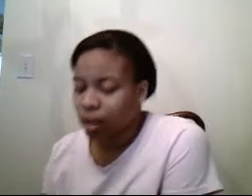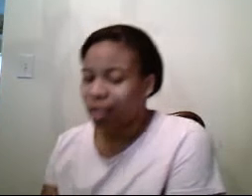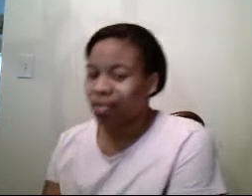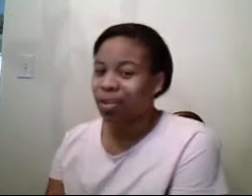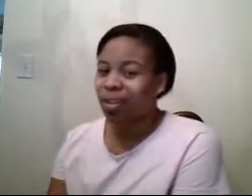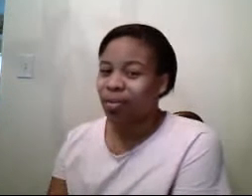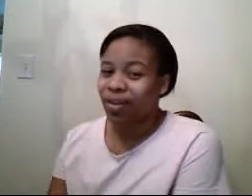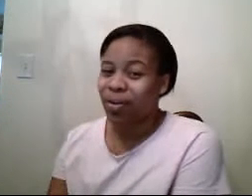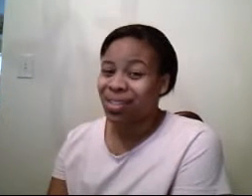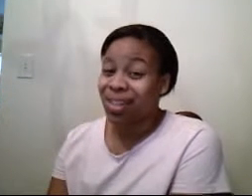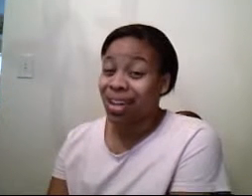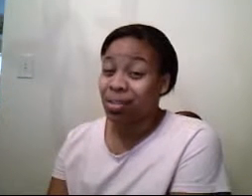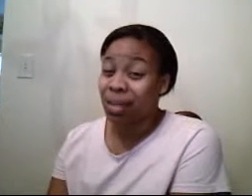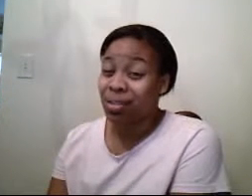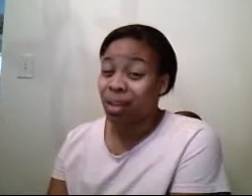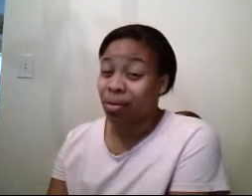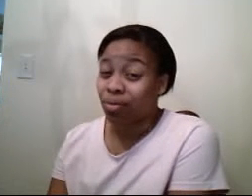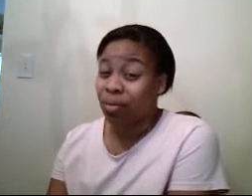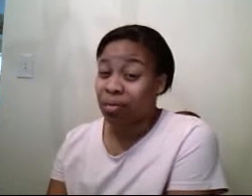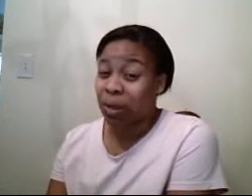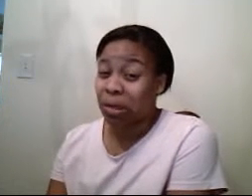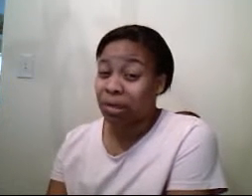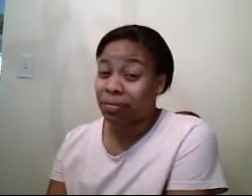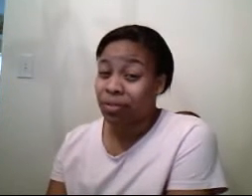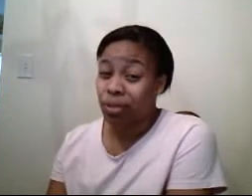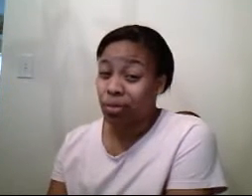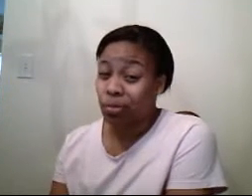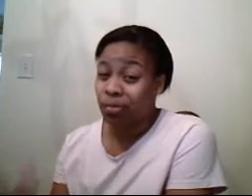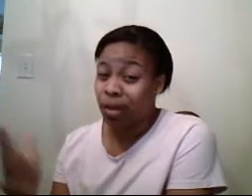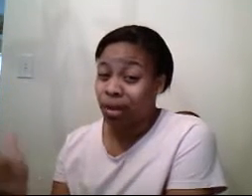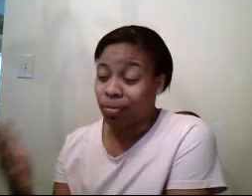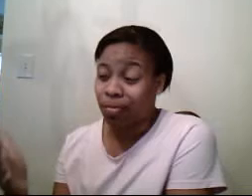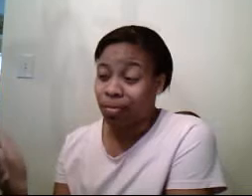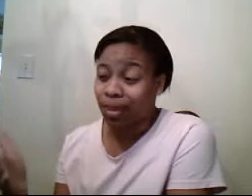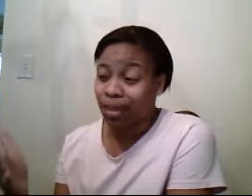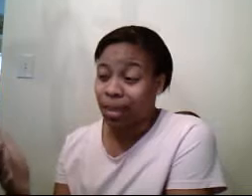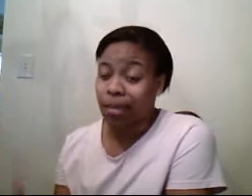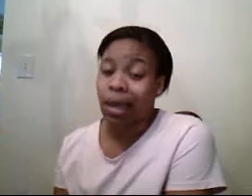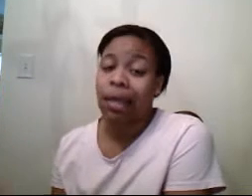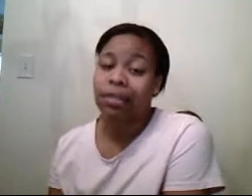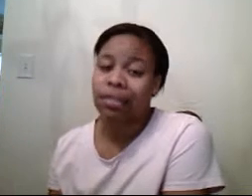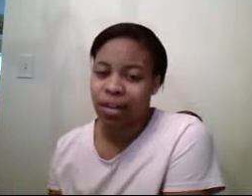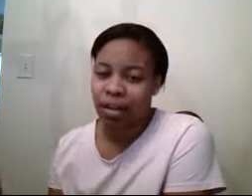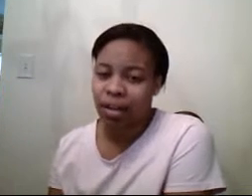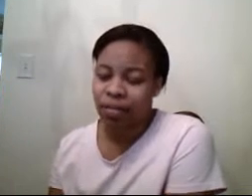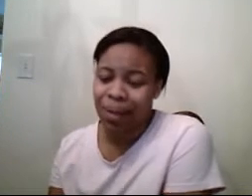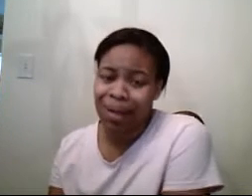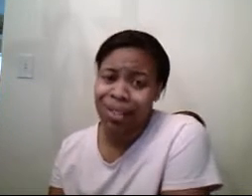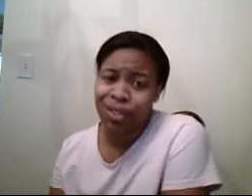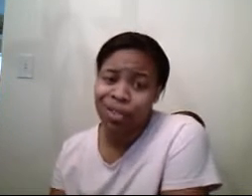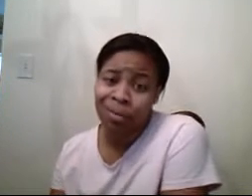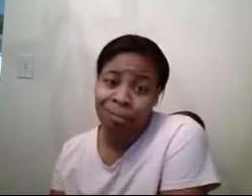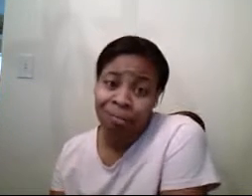I don't really know if I know what aesthetics means. I don't know if it's imperative to, the intent of the message,